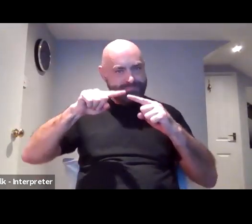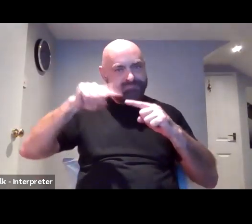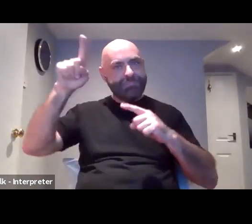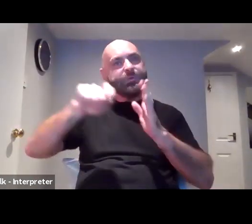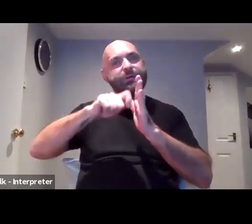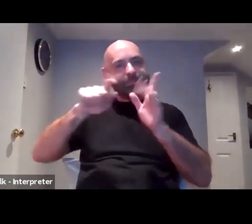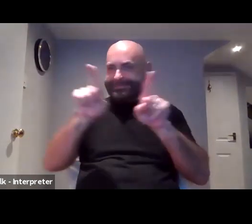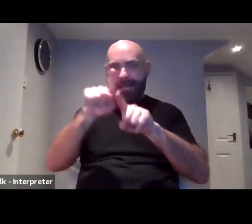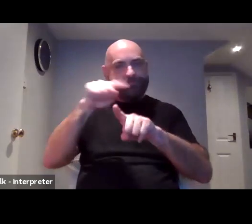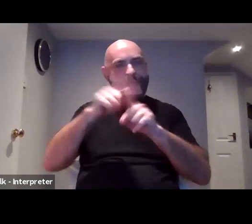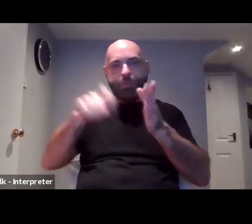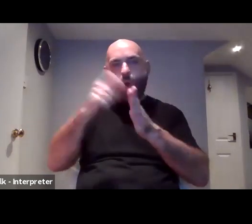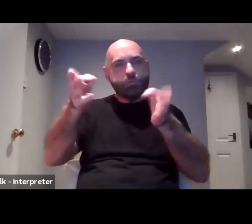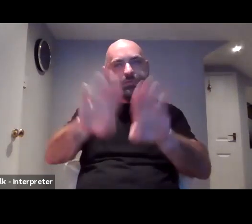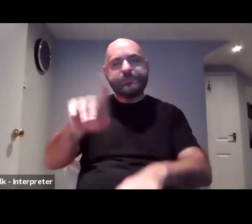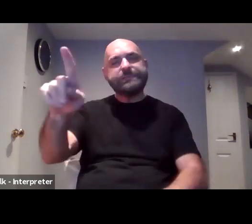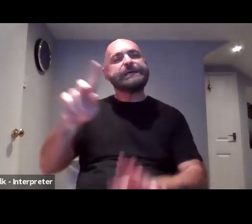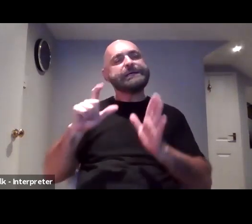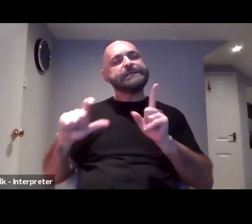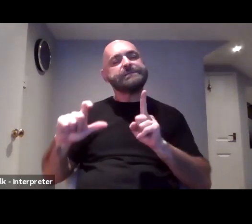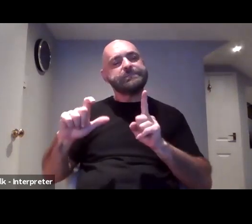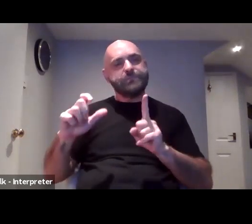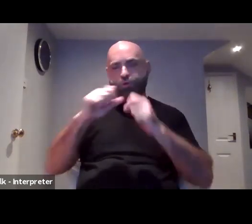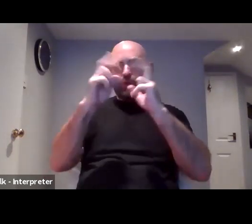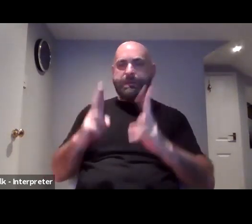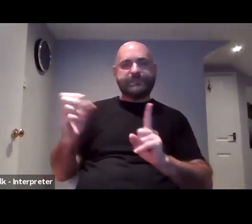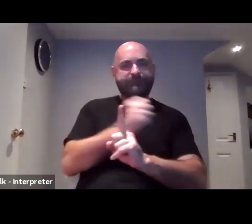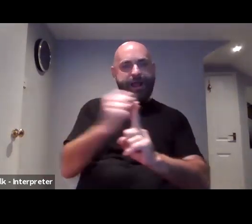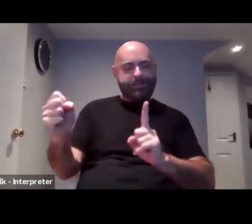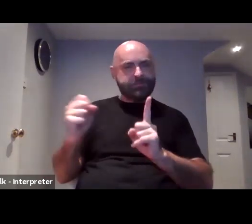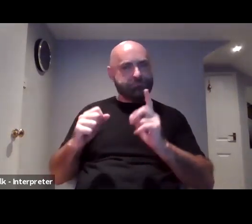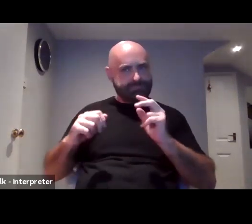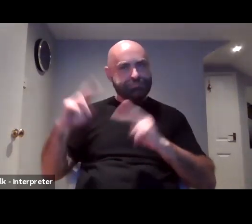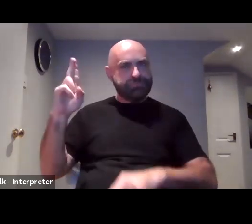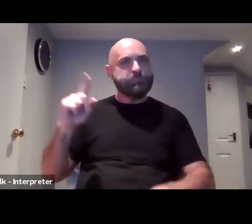lockdown. Increase in domestic violence.